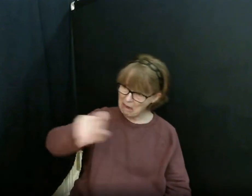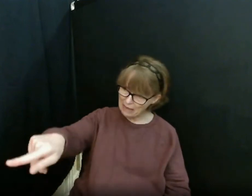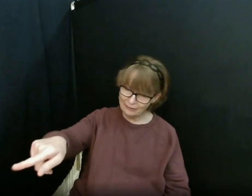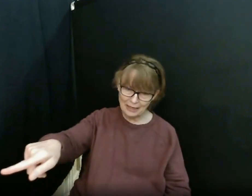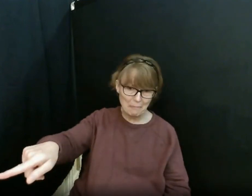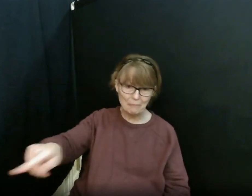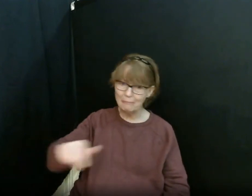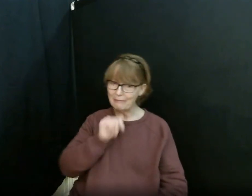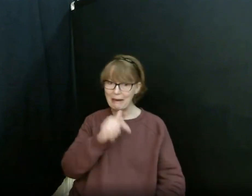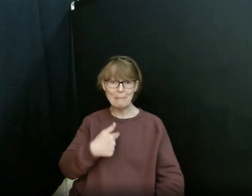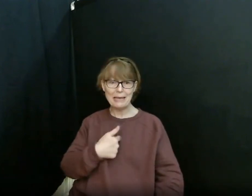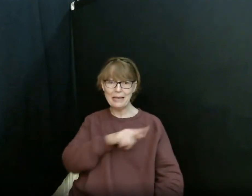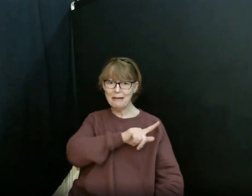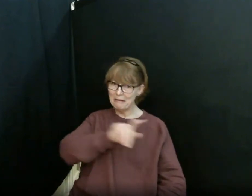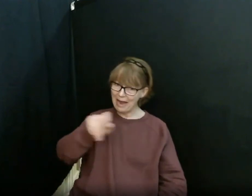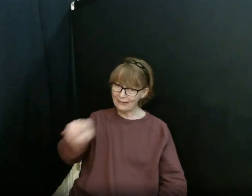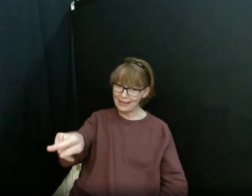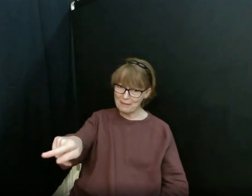ask him, not me. Ask him.